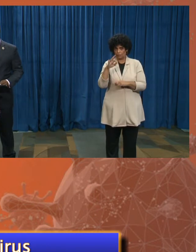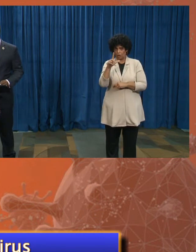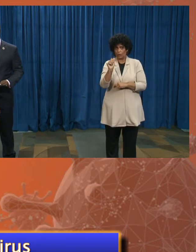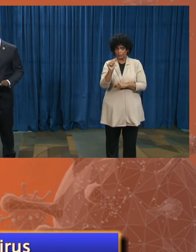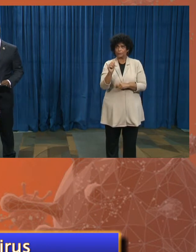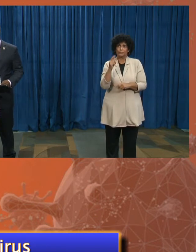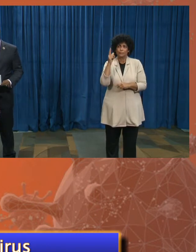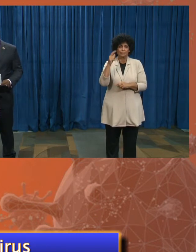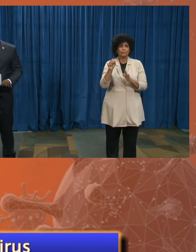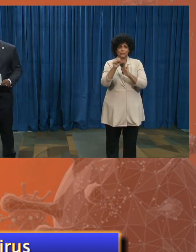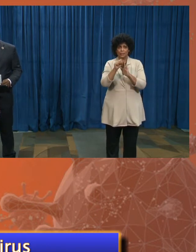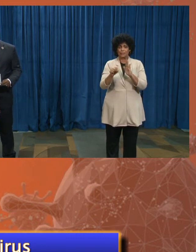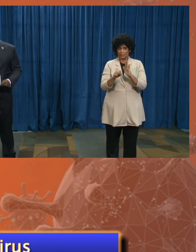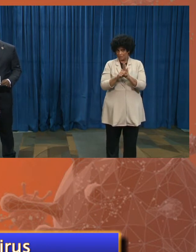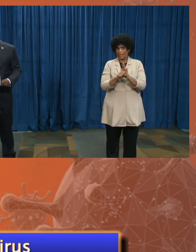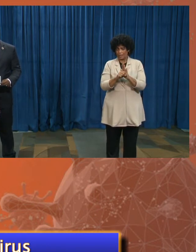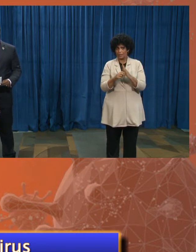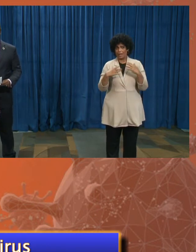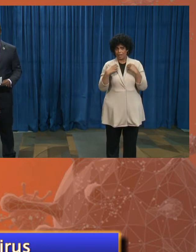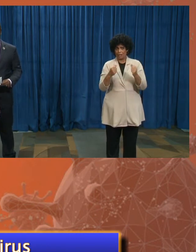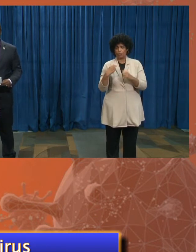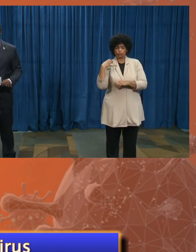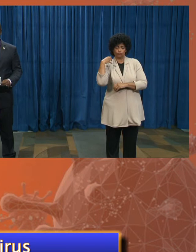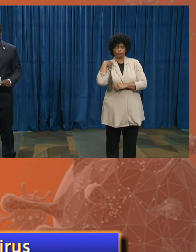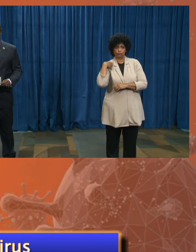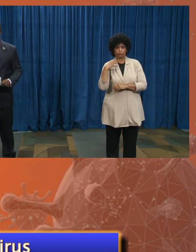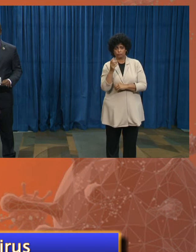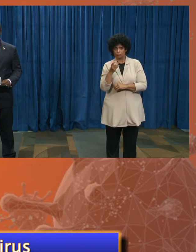State Health Officer Dr. Pino.